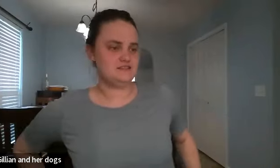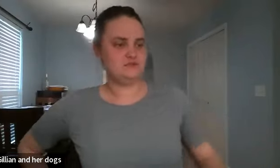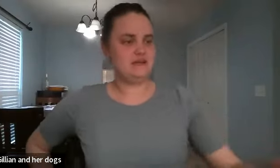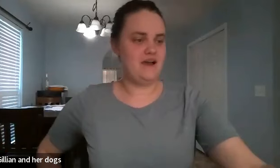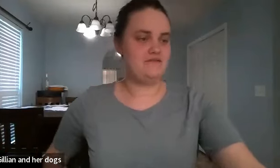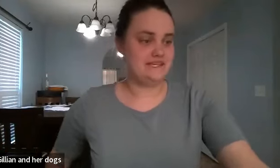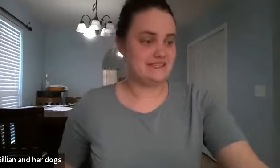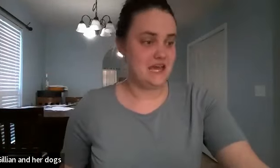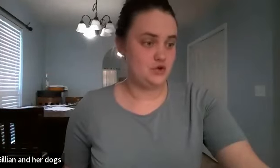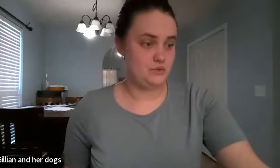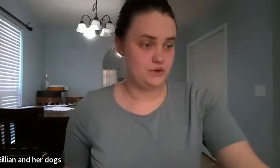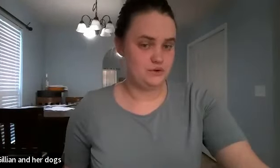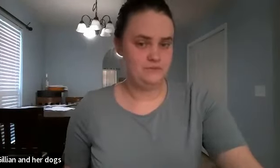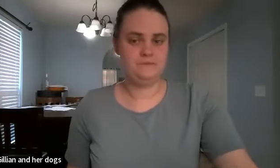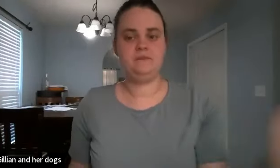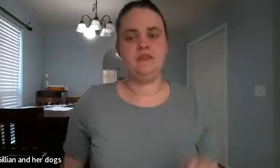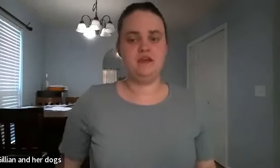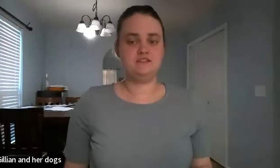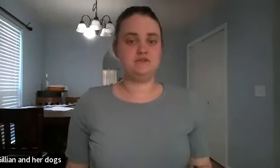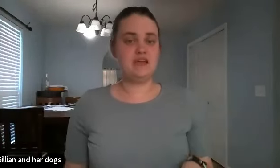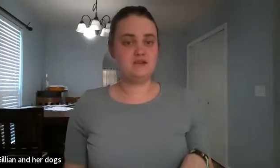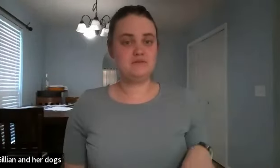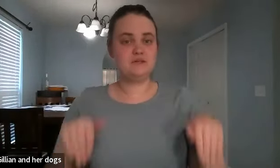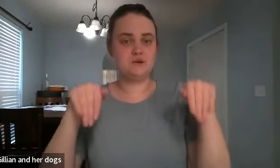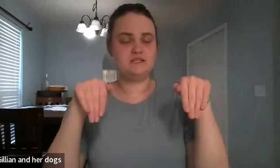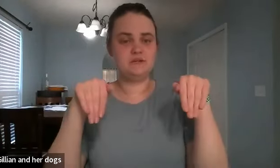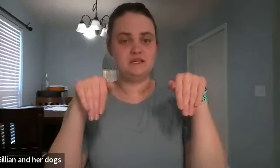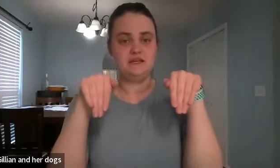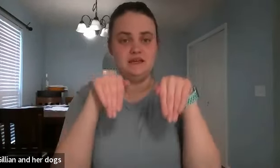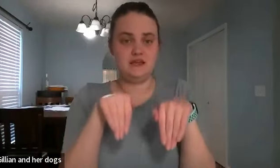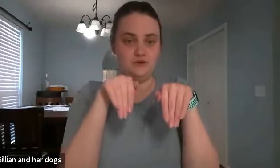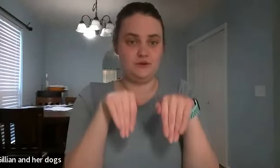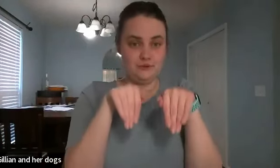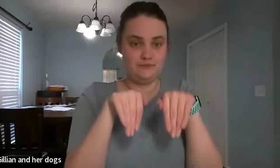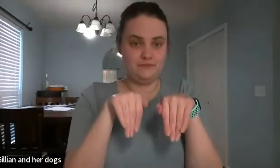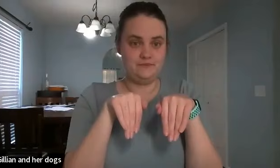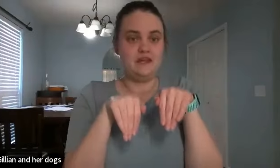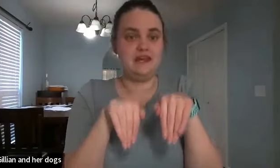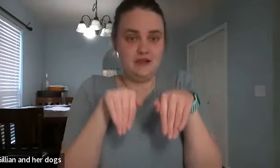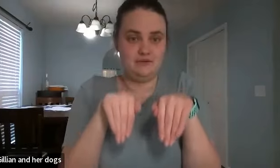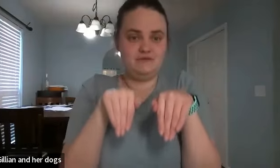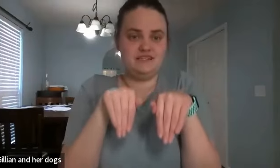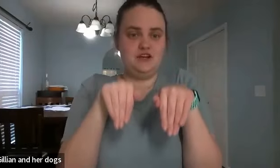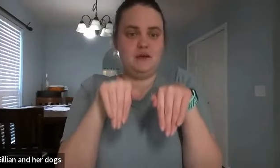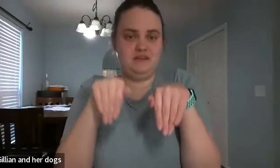one we have is kangaroo. And so kangaroo is going to be kangaroo. Kangaroo. It's like you're hopping it.